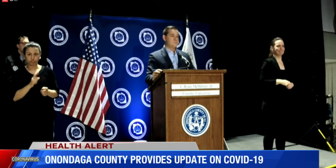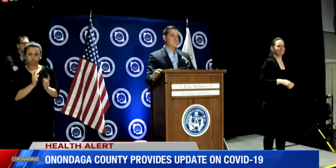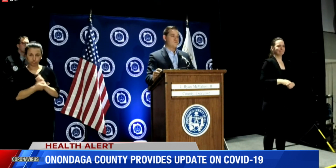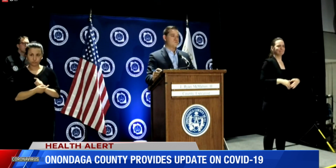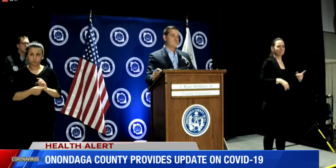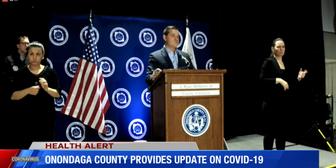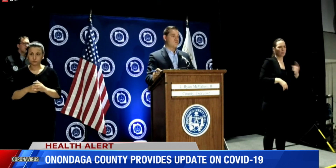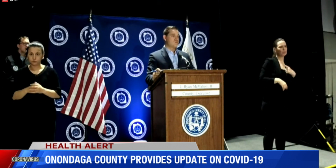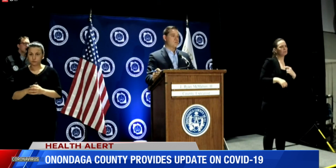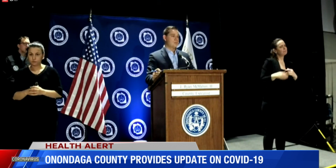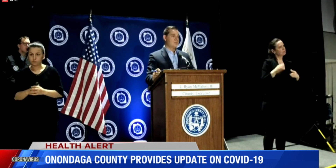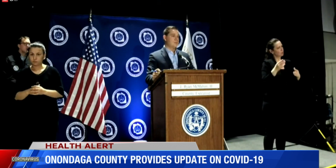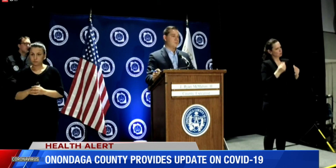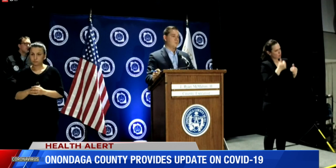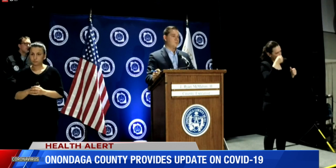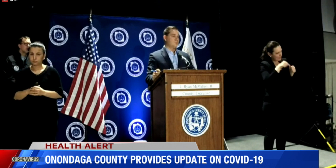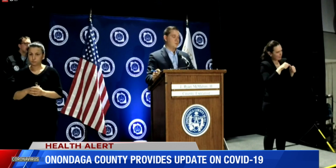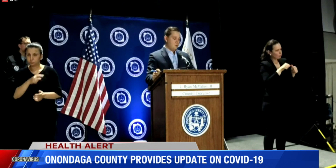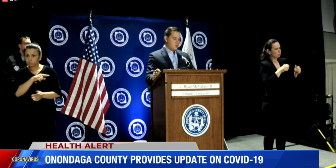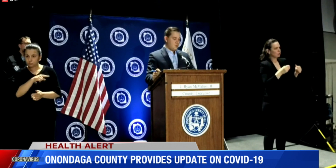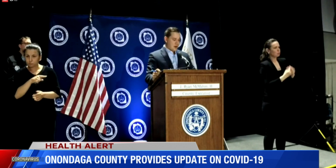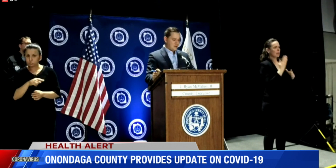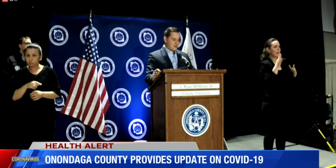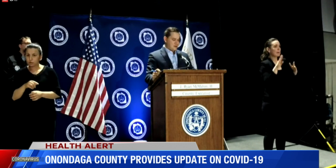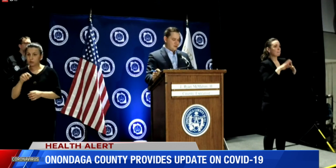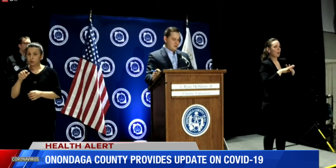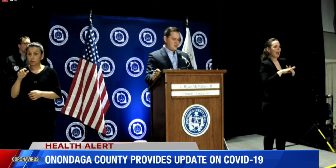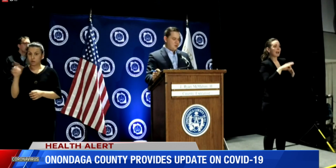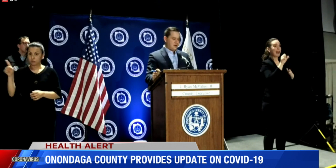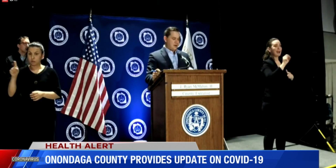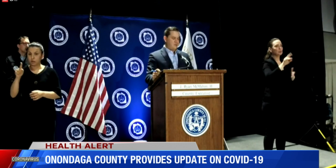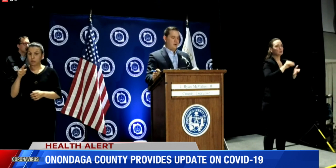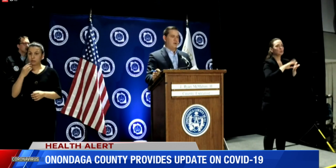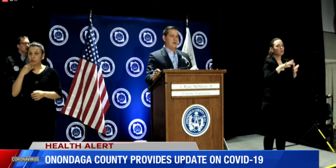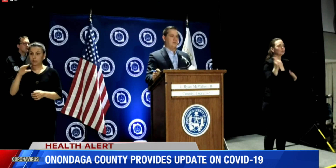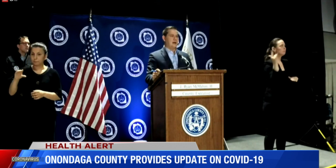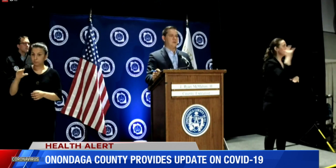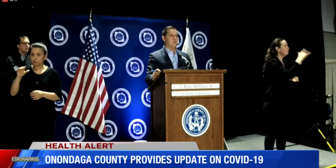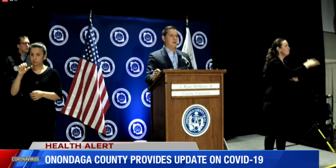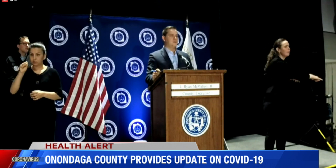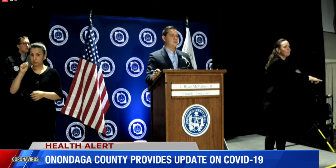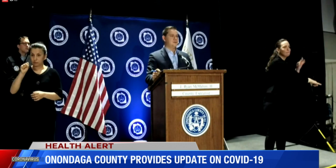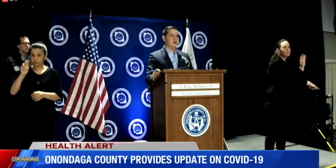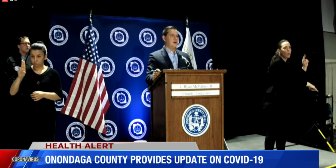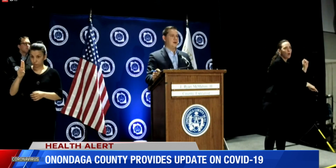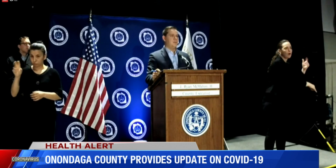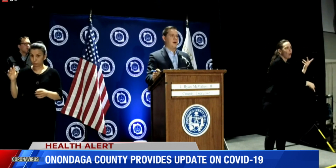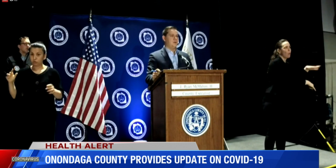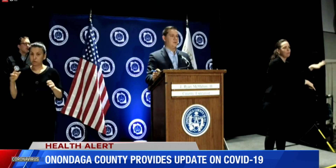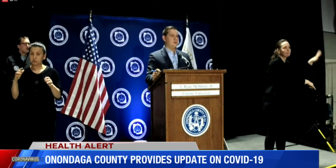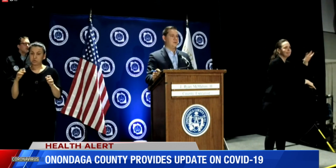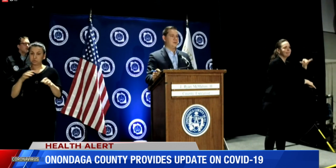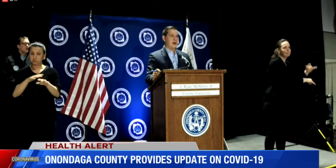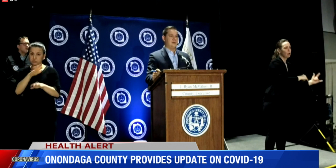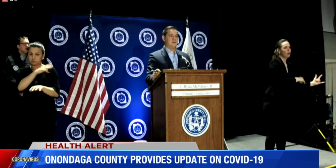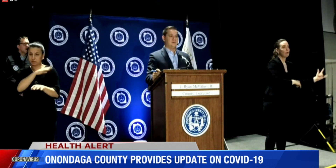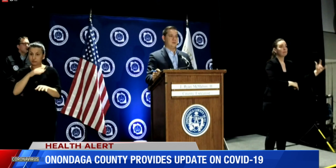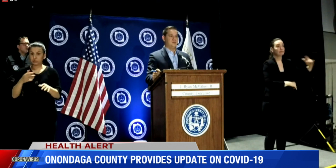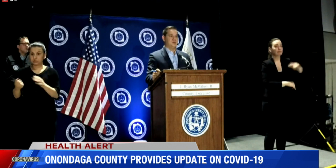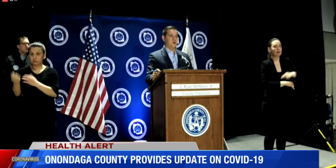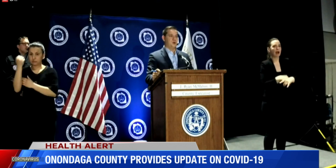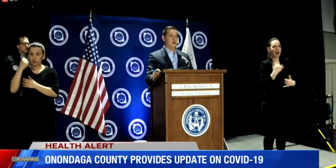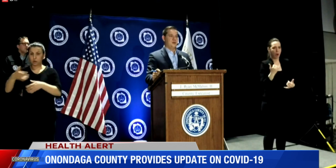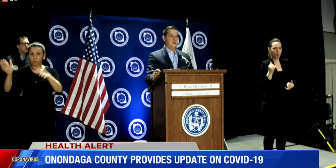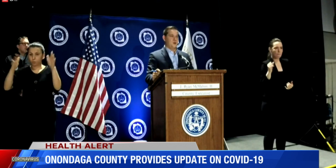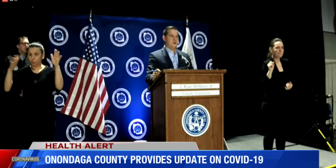off-campus housing. How has that population responded? I haven't heard a lot of complaints about them, and